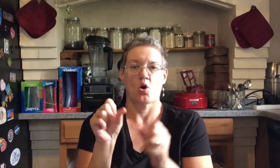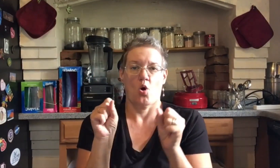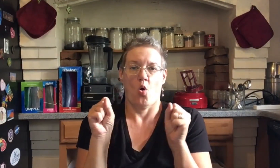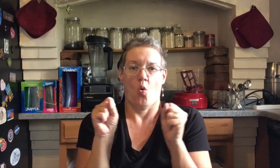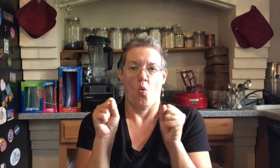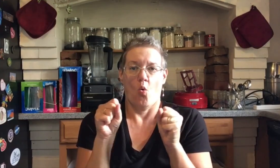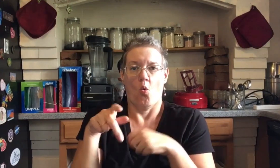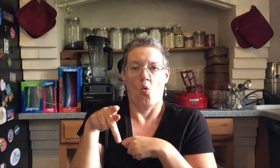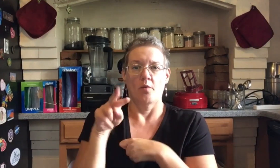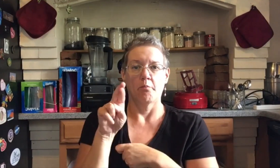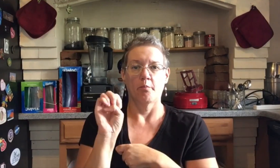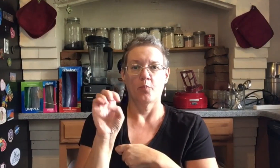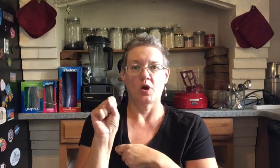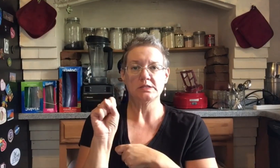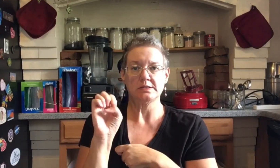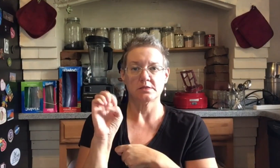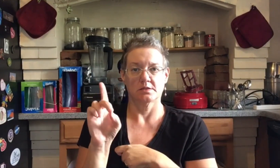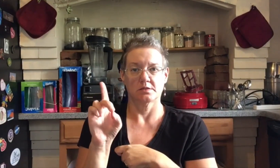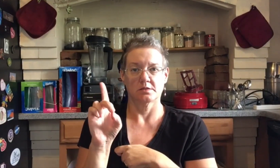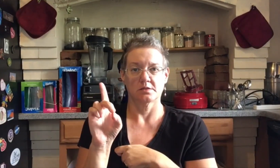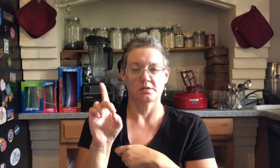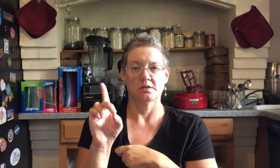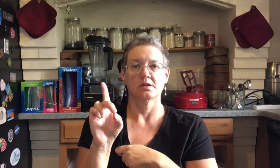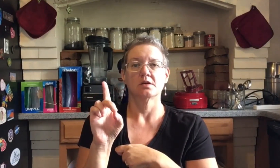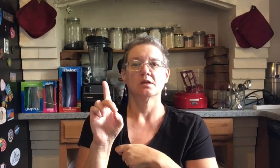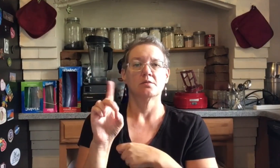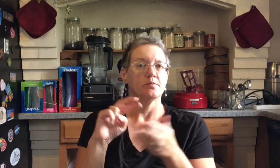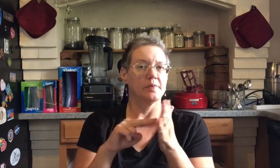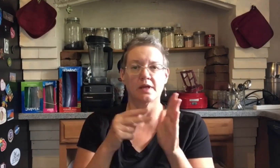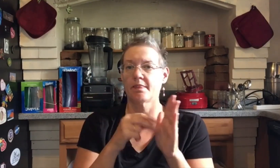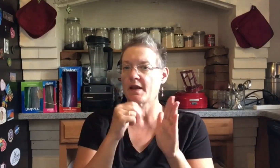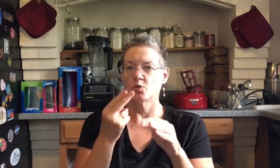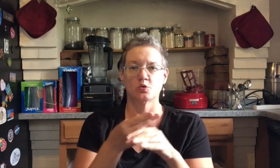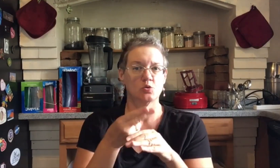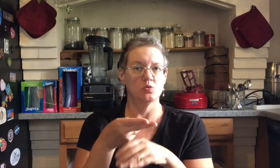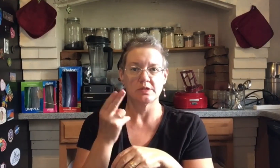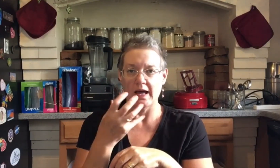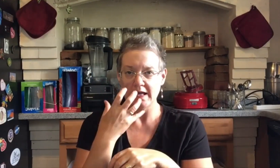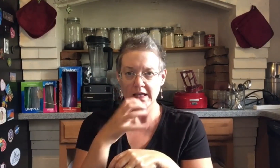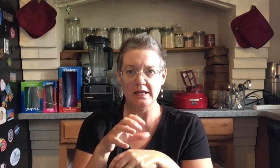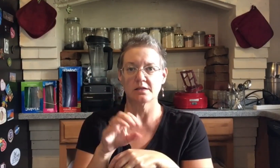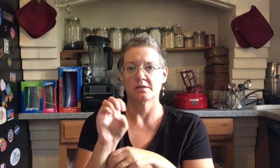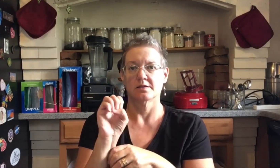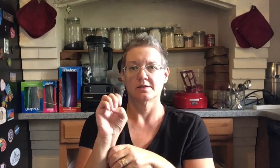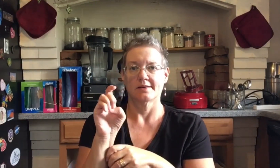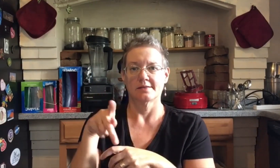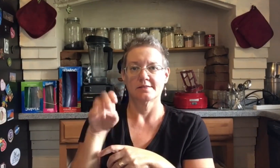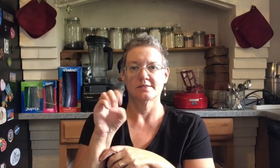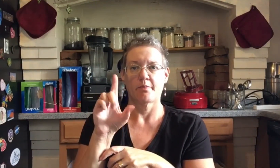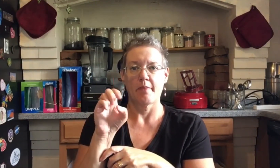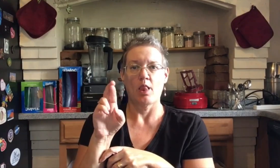Now, for tropical oils, you want organic, cold pressed, meaning they're not using high